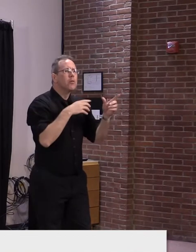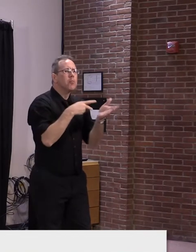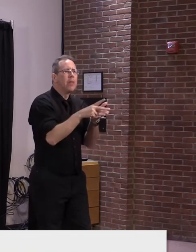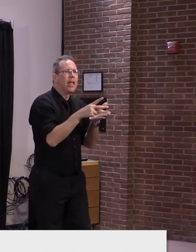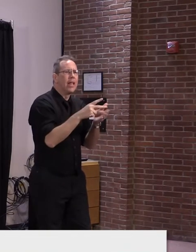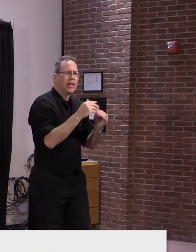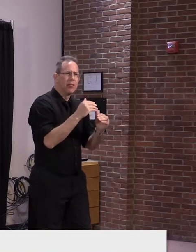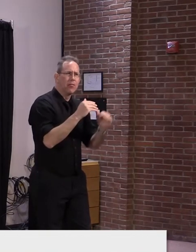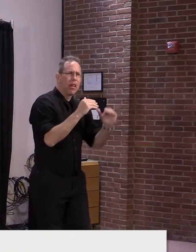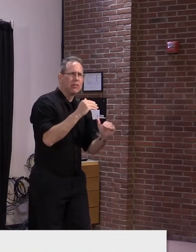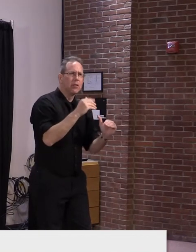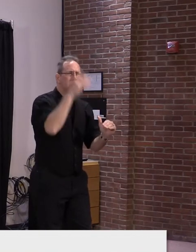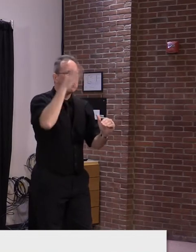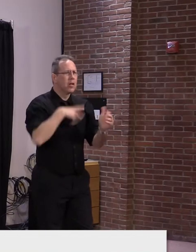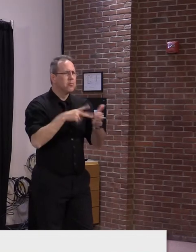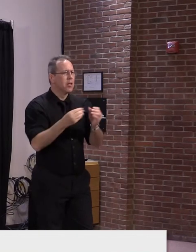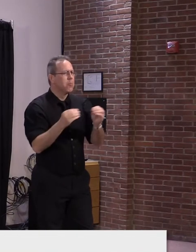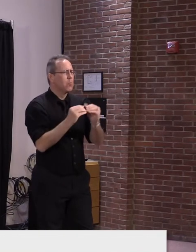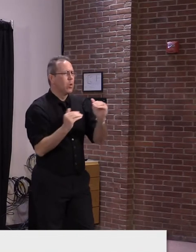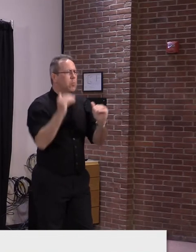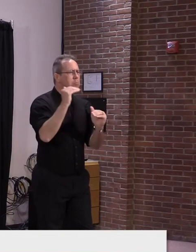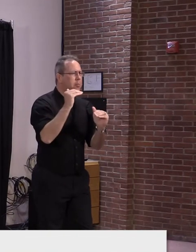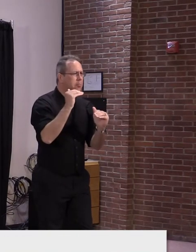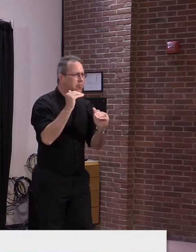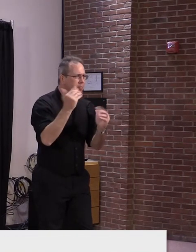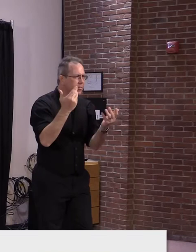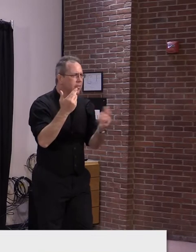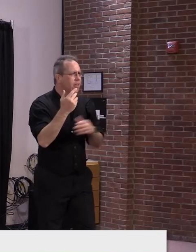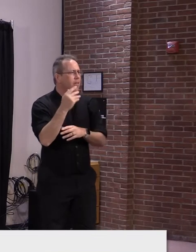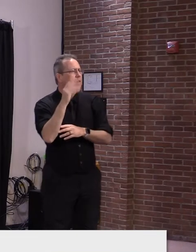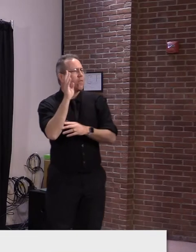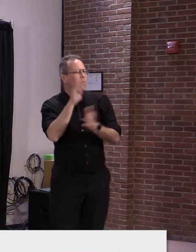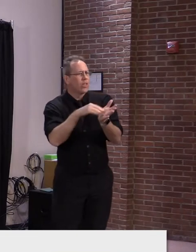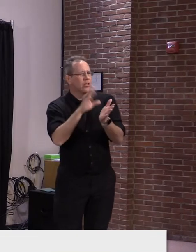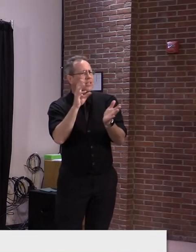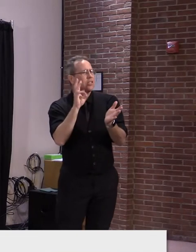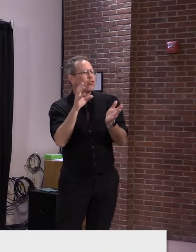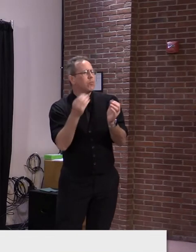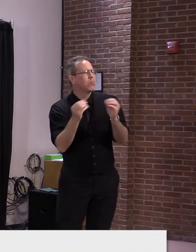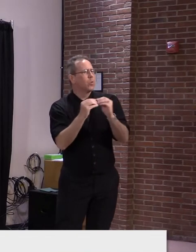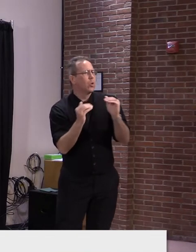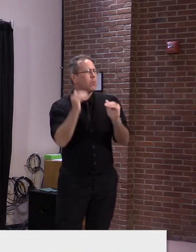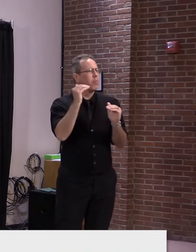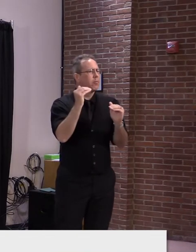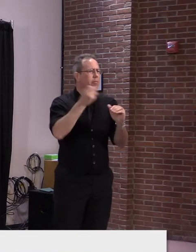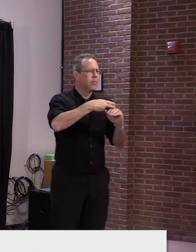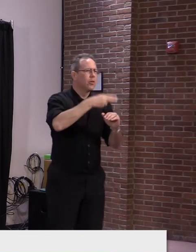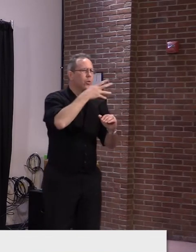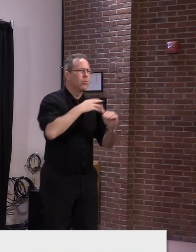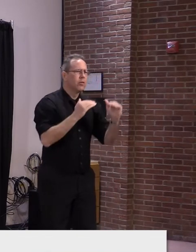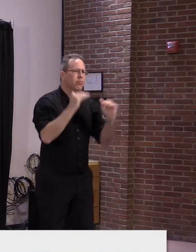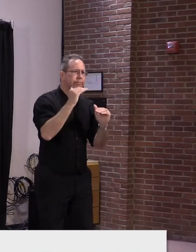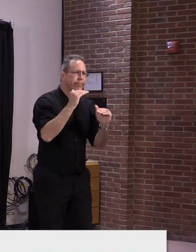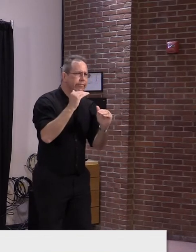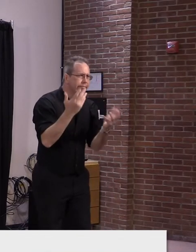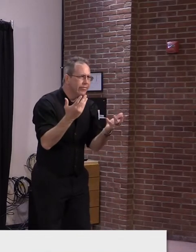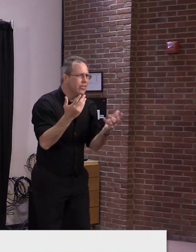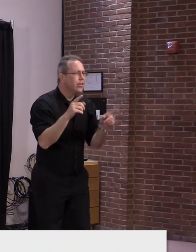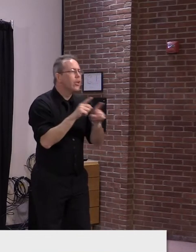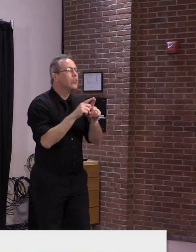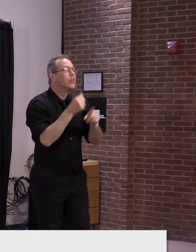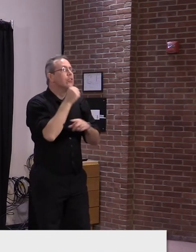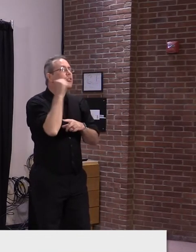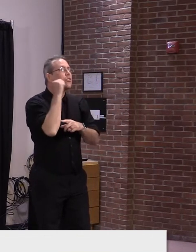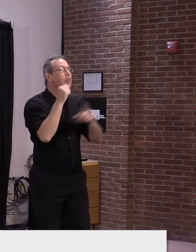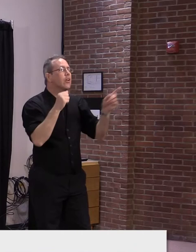average $4,600 less than men. And also yesterday, Vail announced that it's increasing its